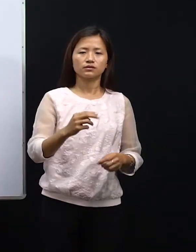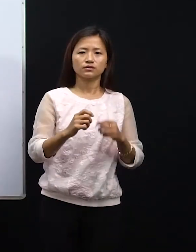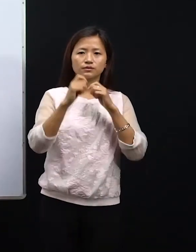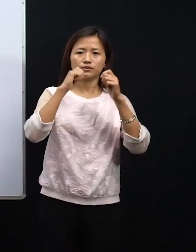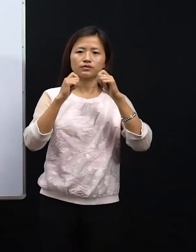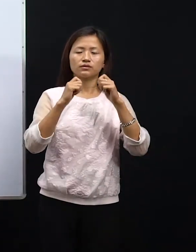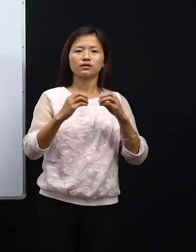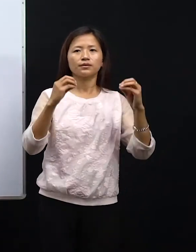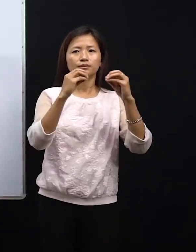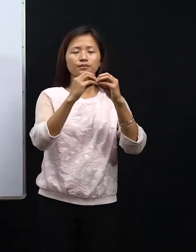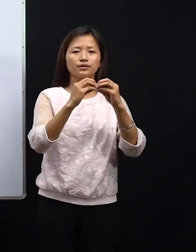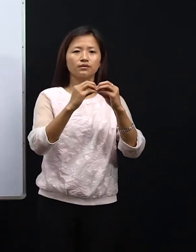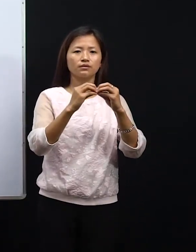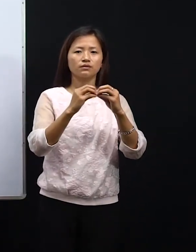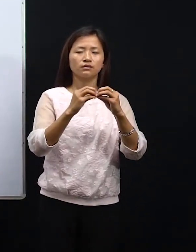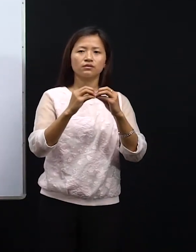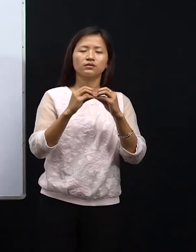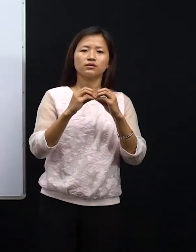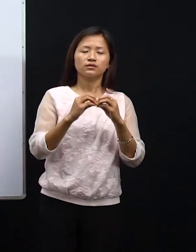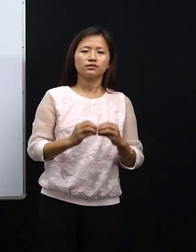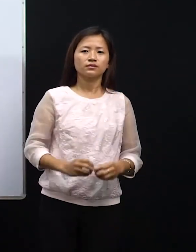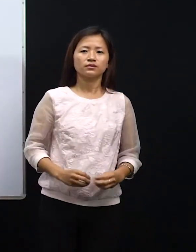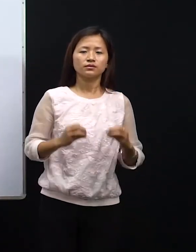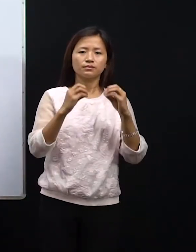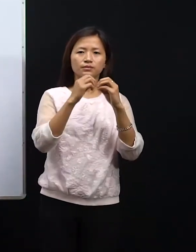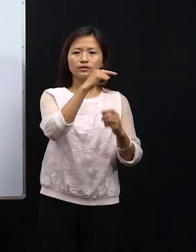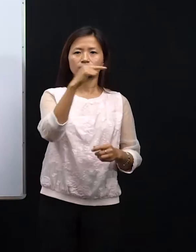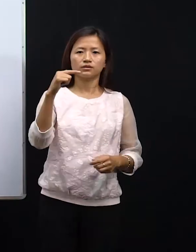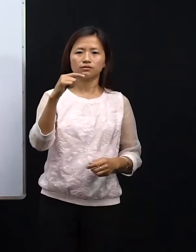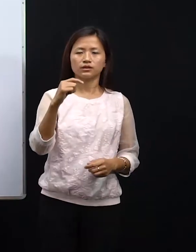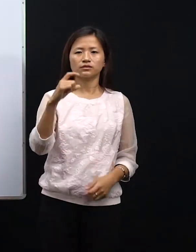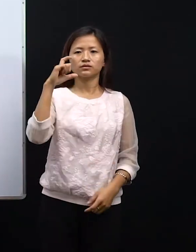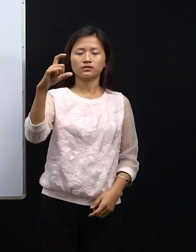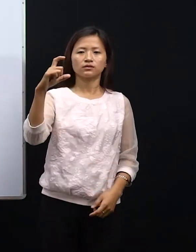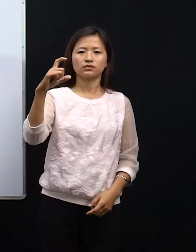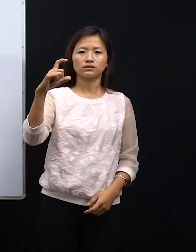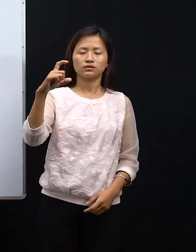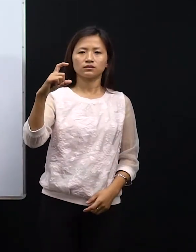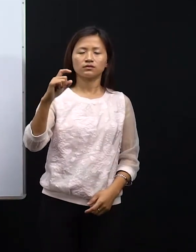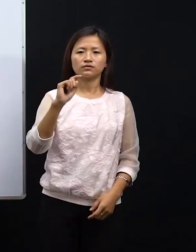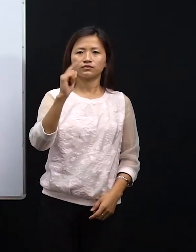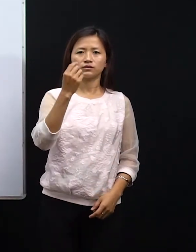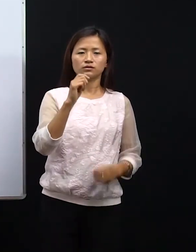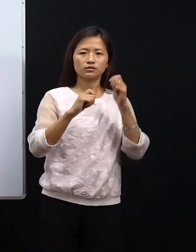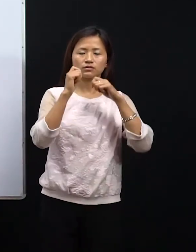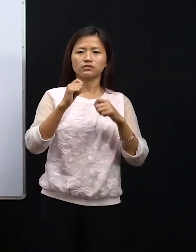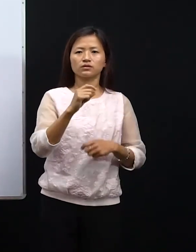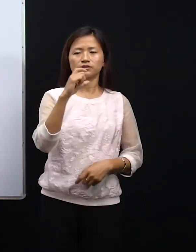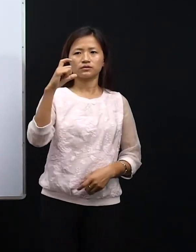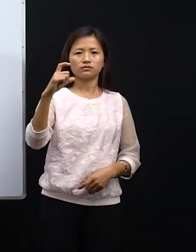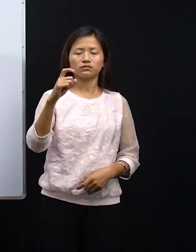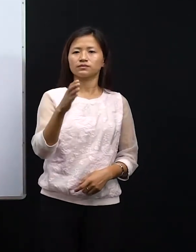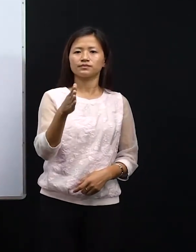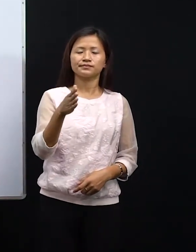starting with B. So I will write below B, B minus C. there is no minus c in the first expression, so I will have to write